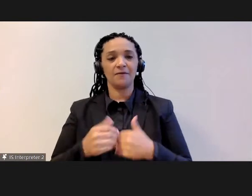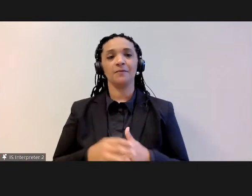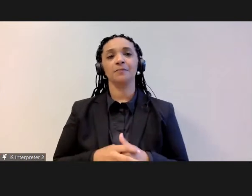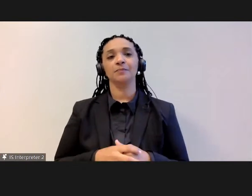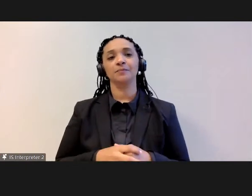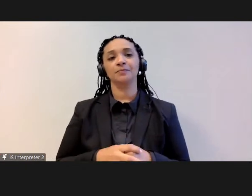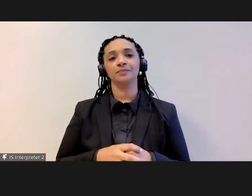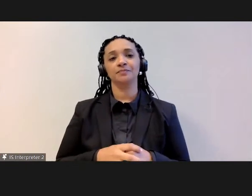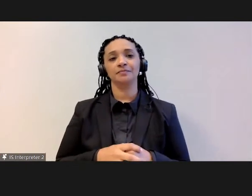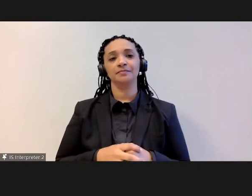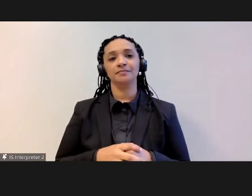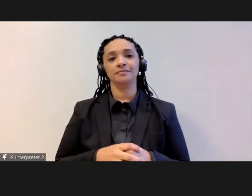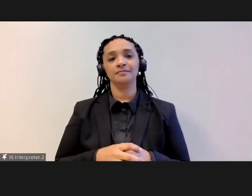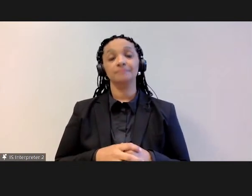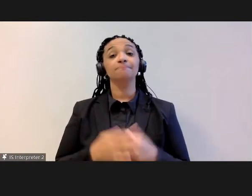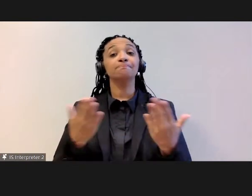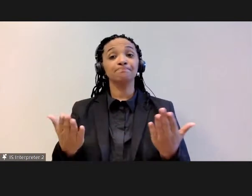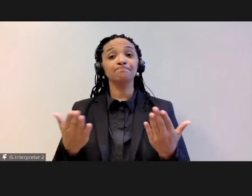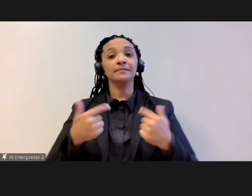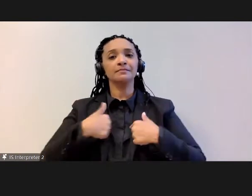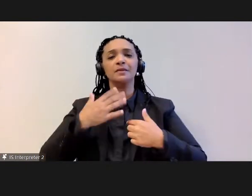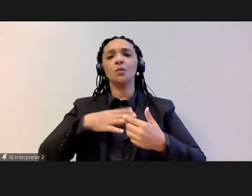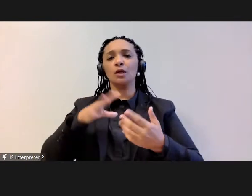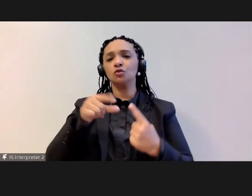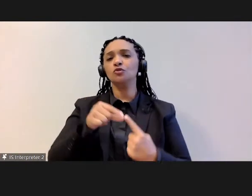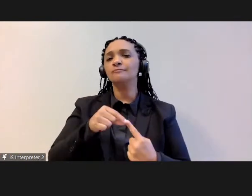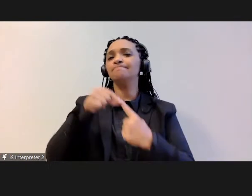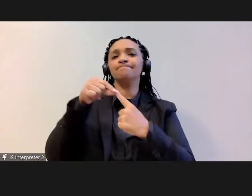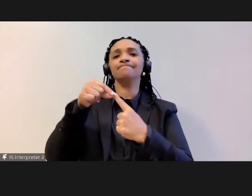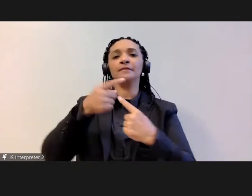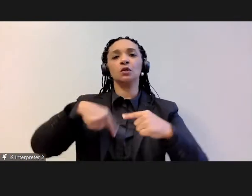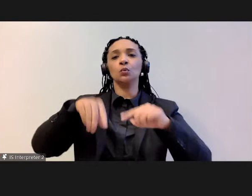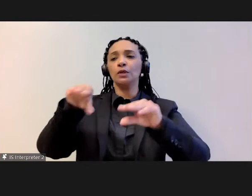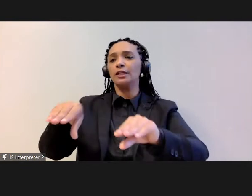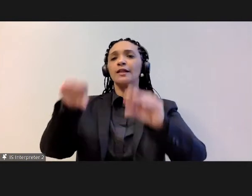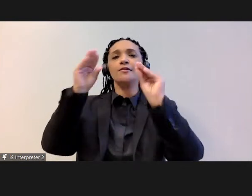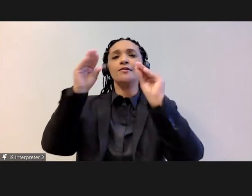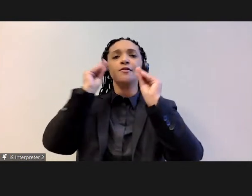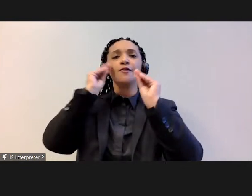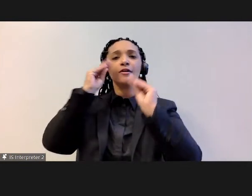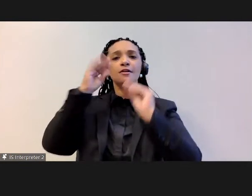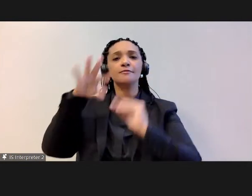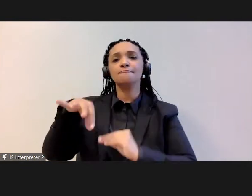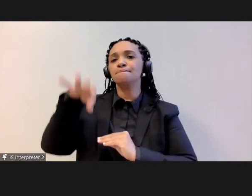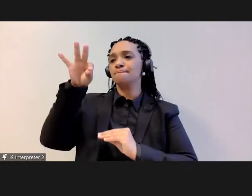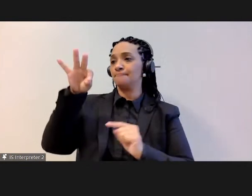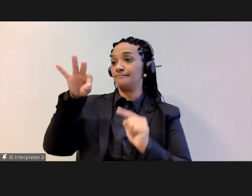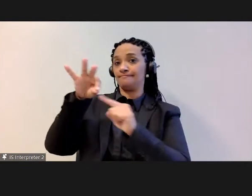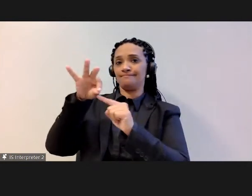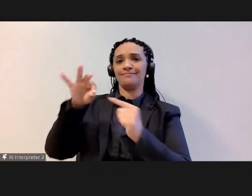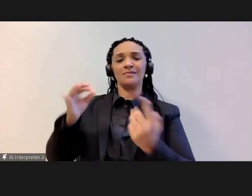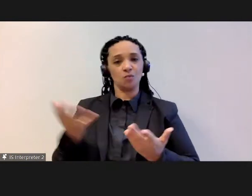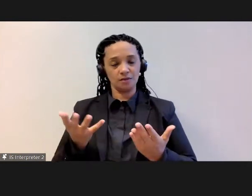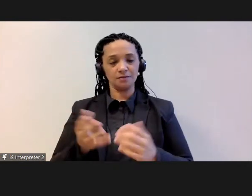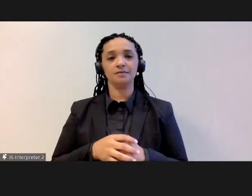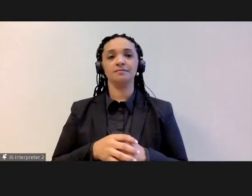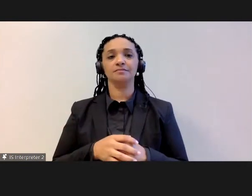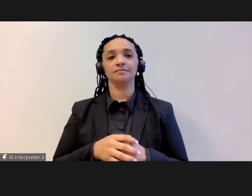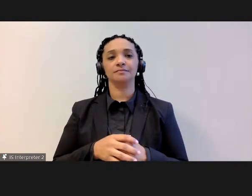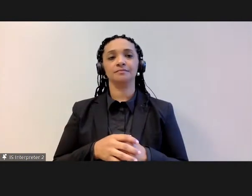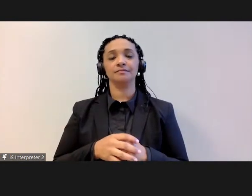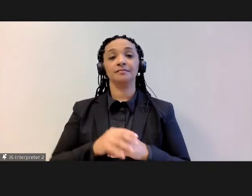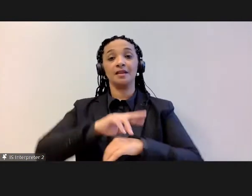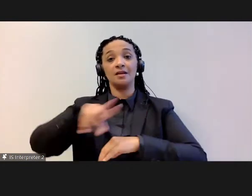So basically the lesson that I would like to highlight from this exercise is that alignment of our national development